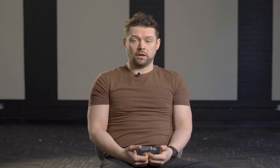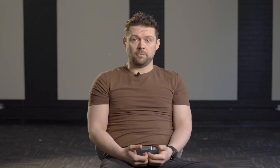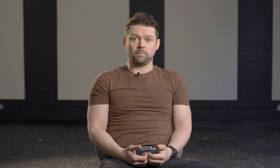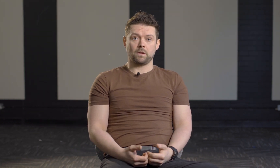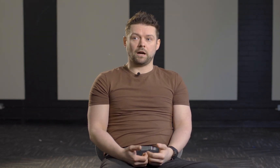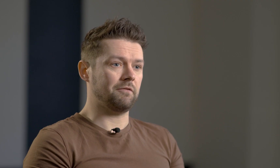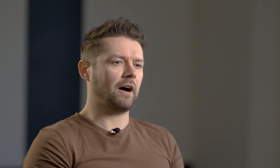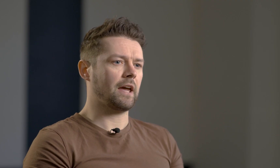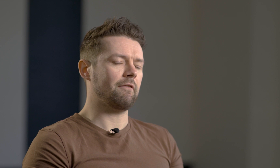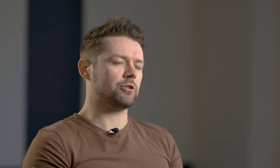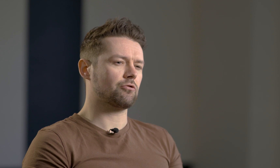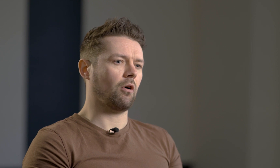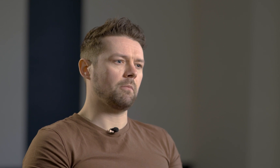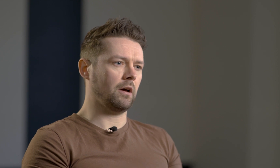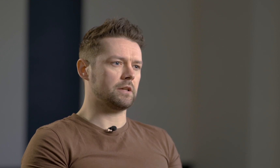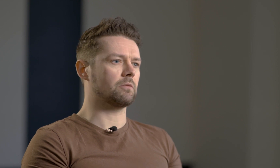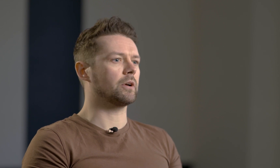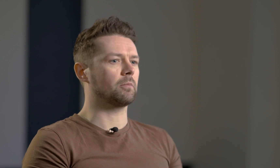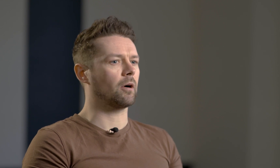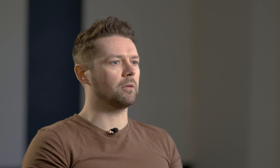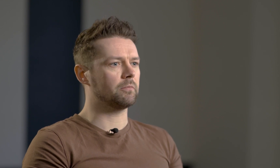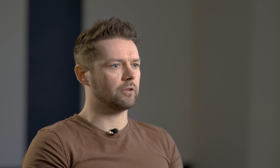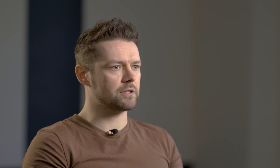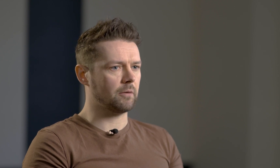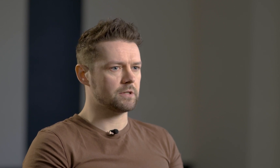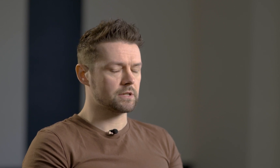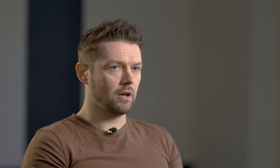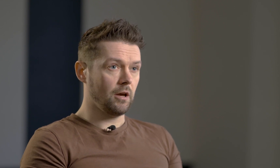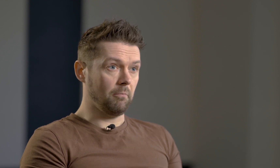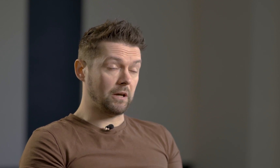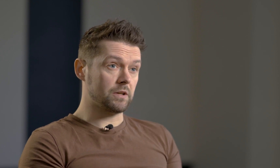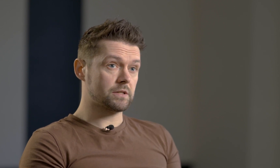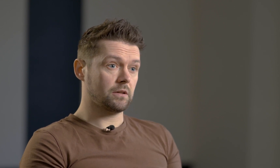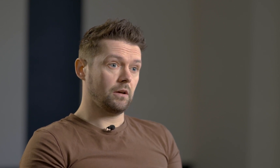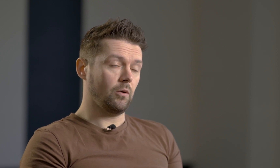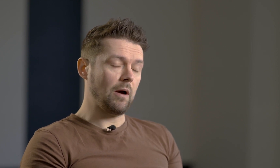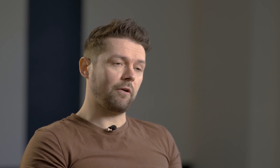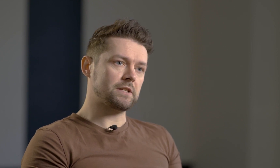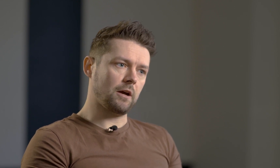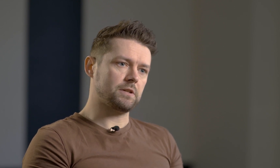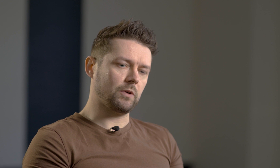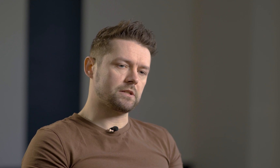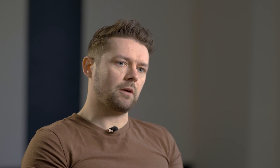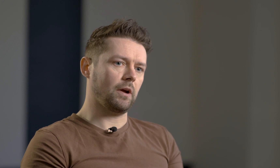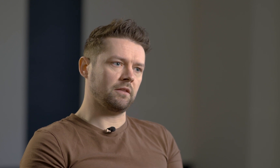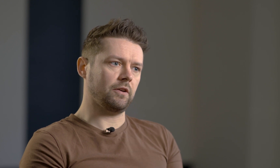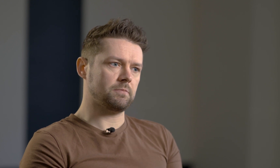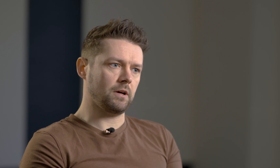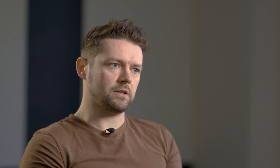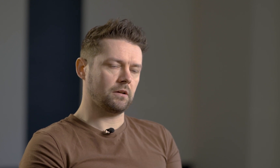And vicarious trauma is a real problem for interpreters because when we're interpreting, we interpret in the first person.